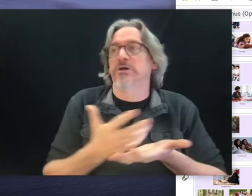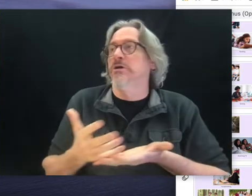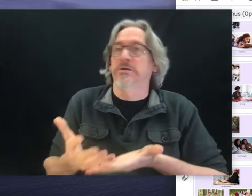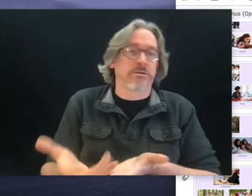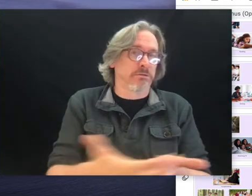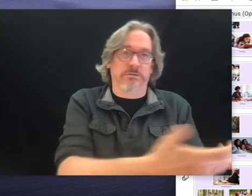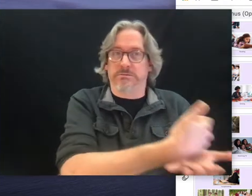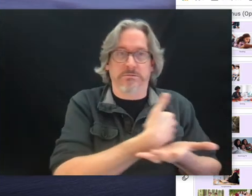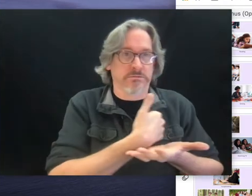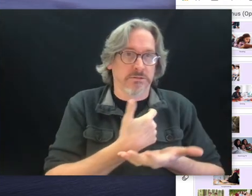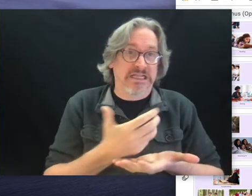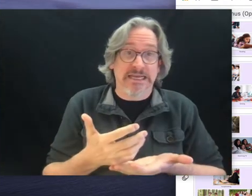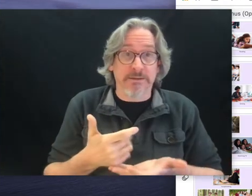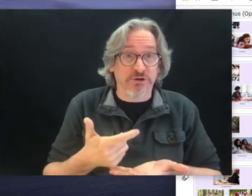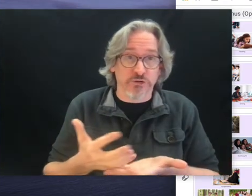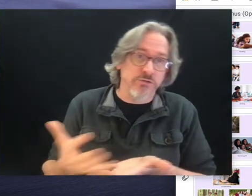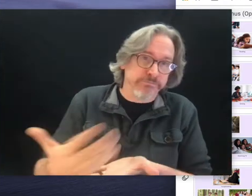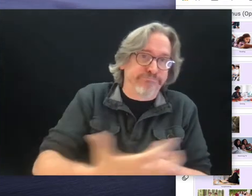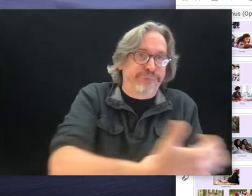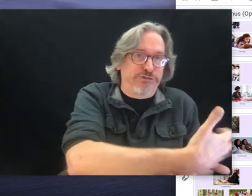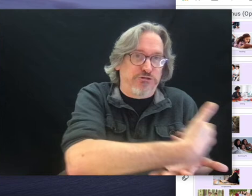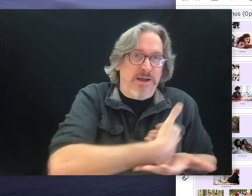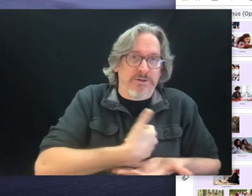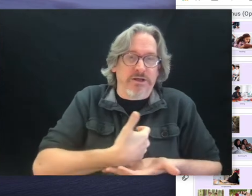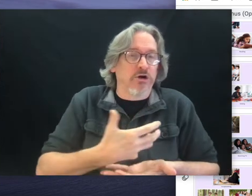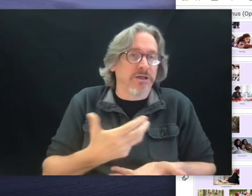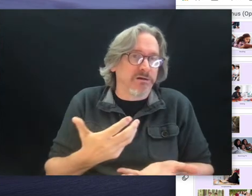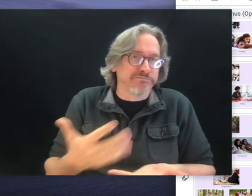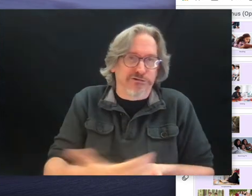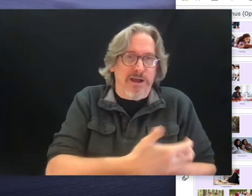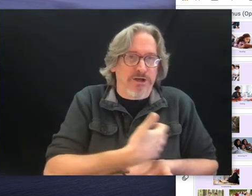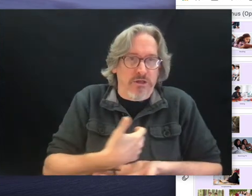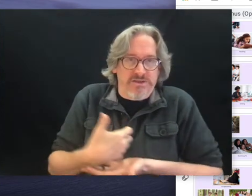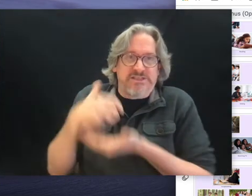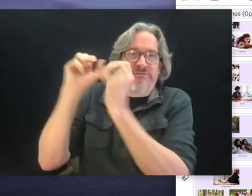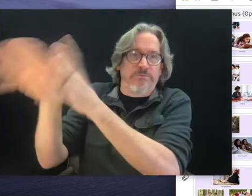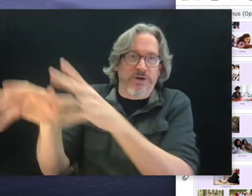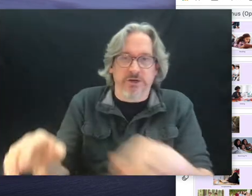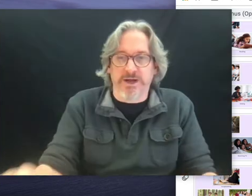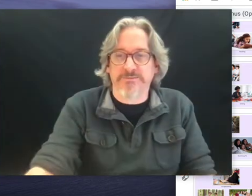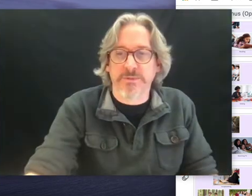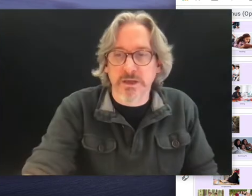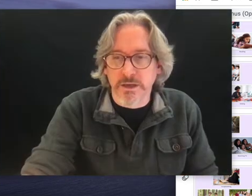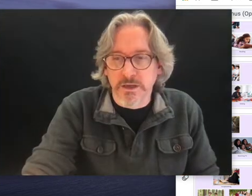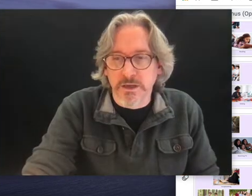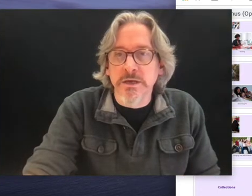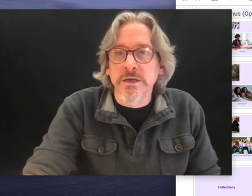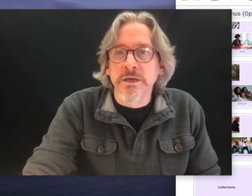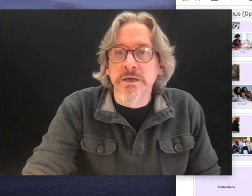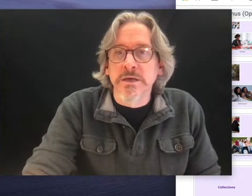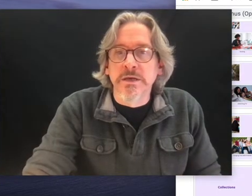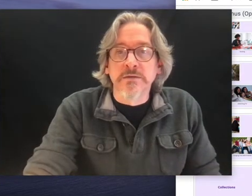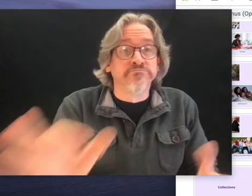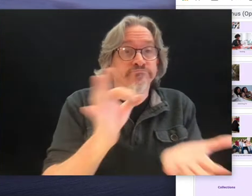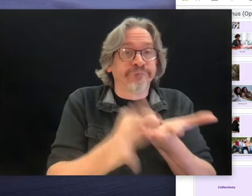gather, cleaning up your room, grabbing all this stuff and putting it away.